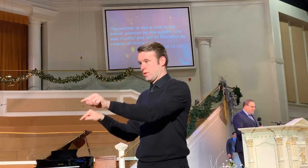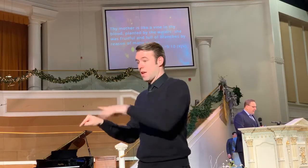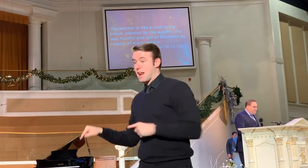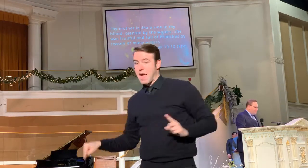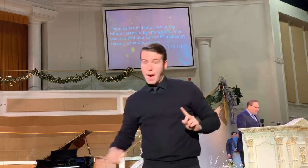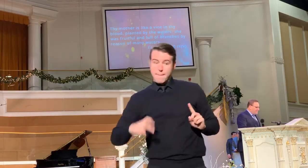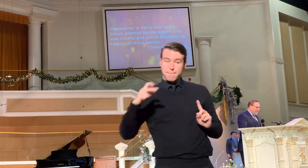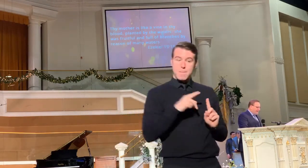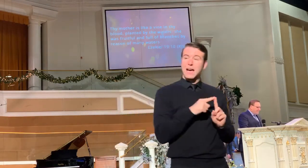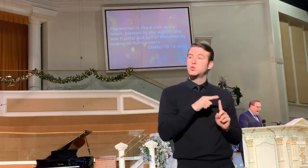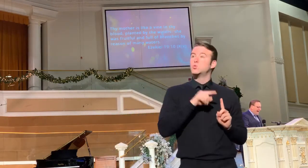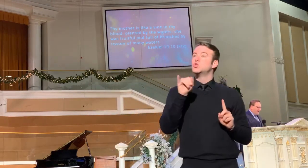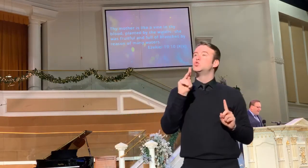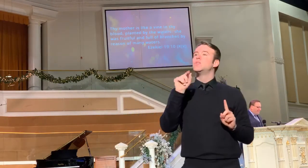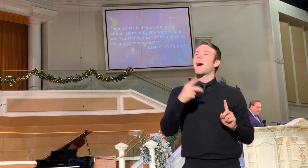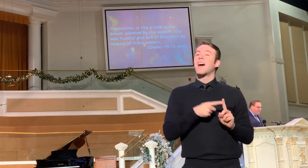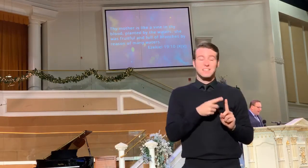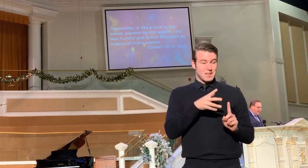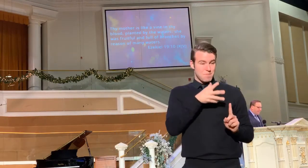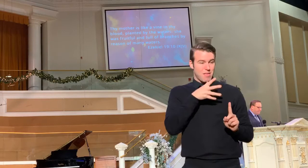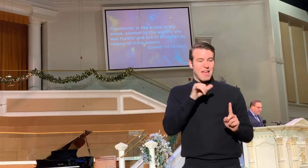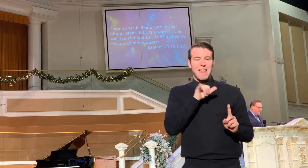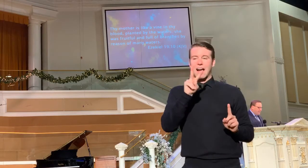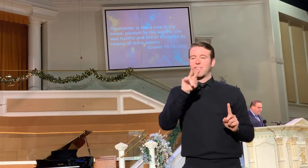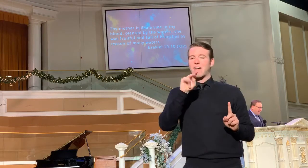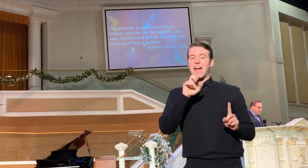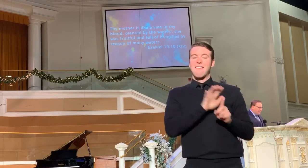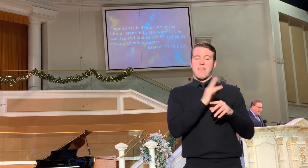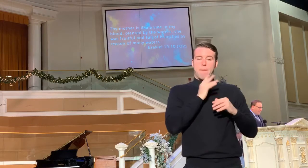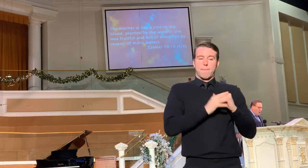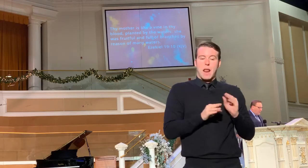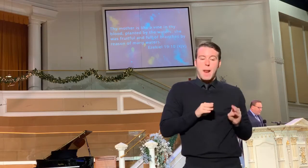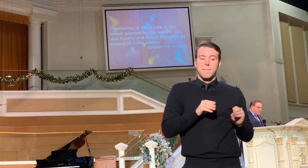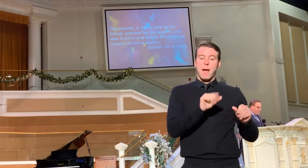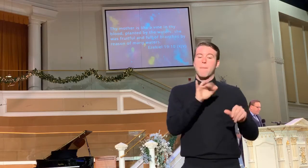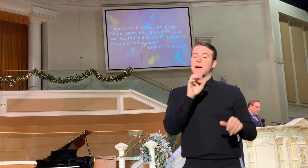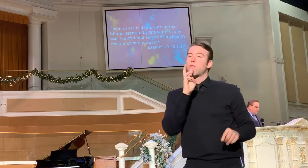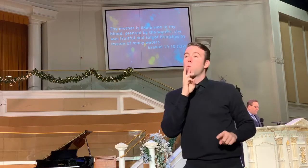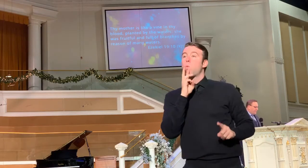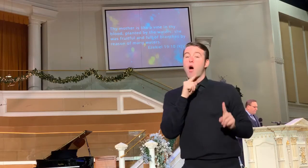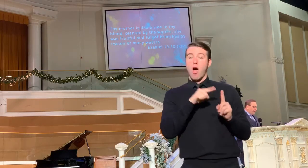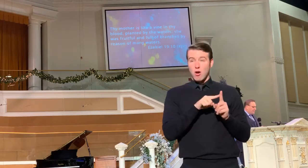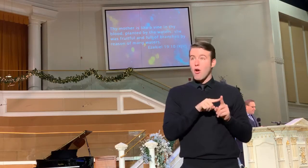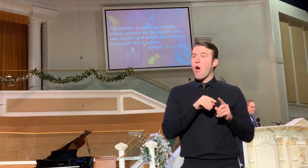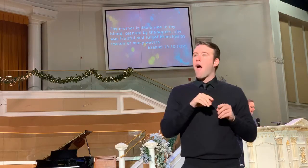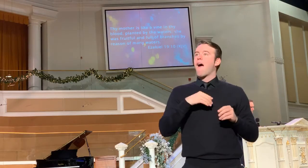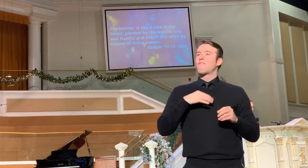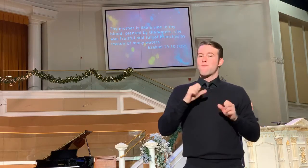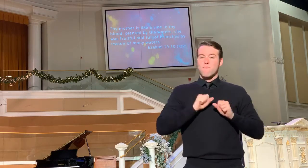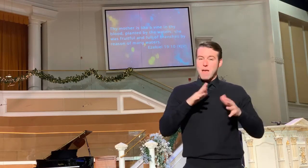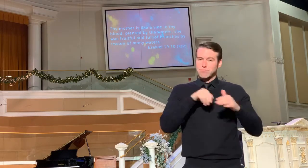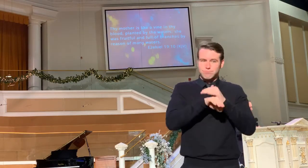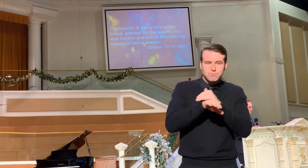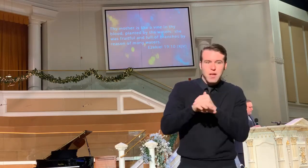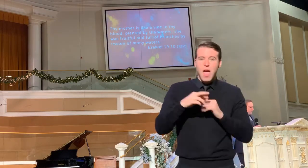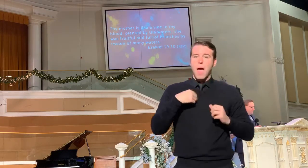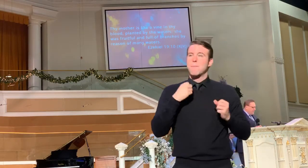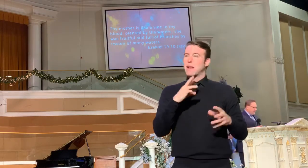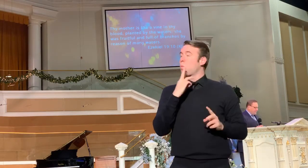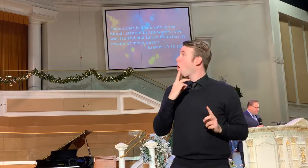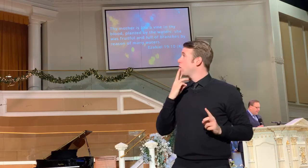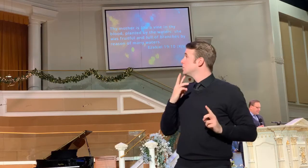Judah. Thy mother is like a vine in thy blood. Planted by the waters, she was fruitful, full of branches by reason of many